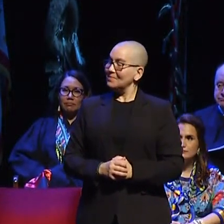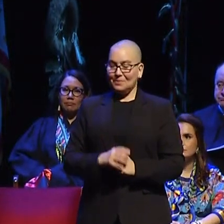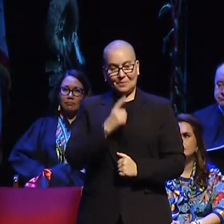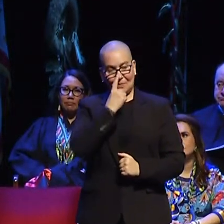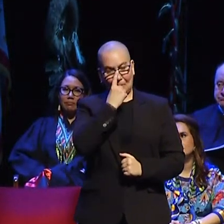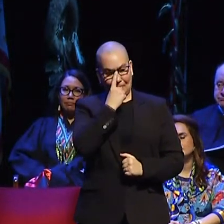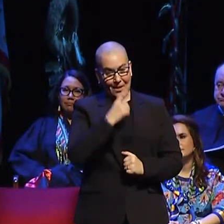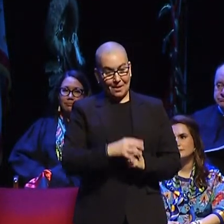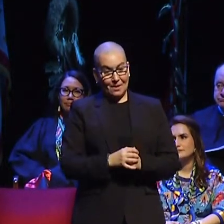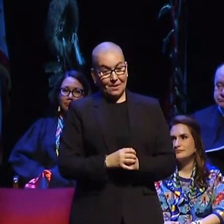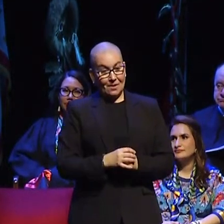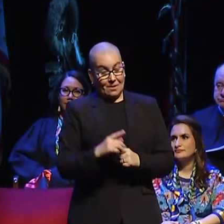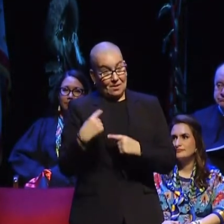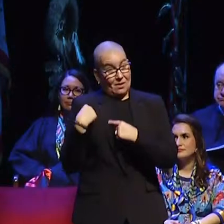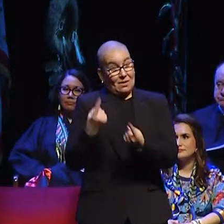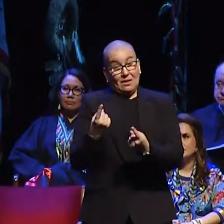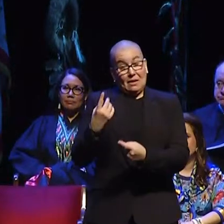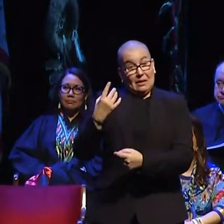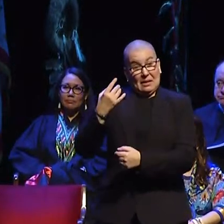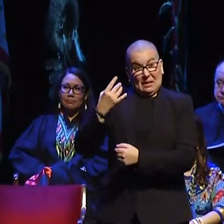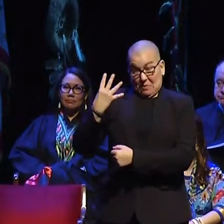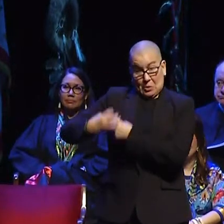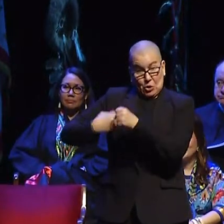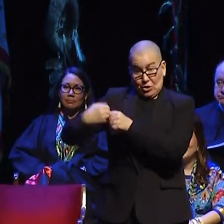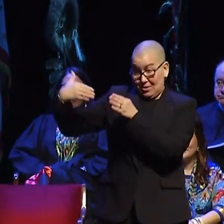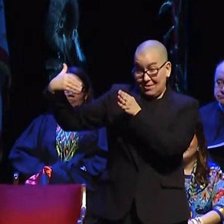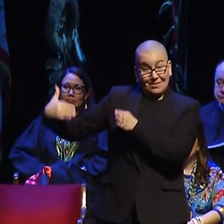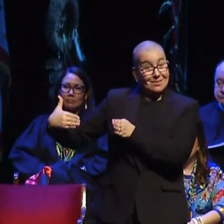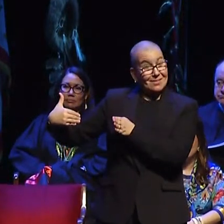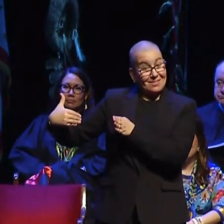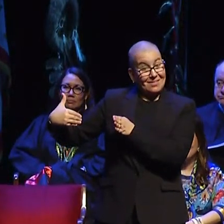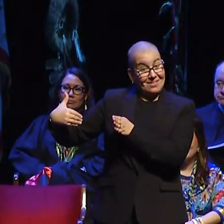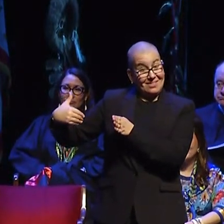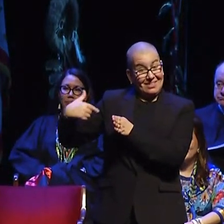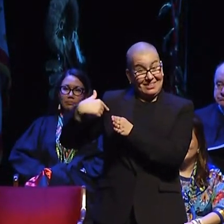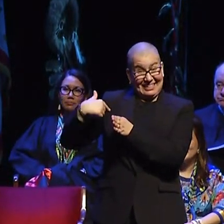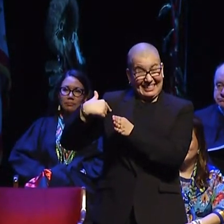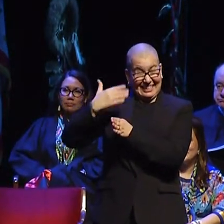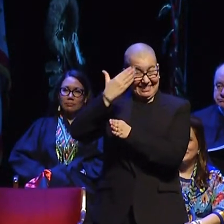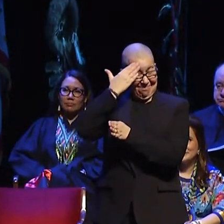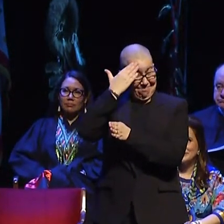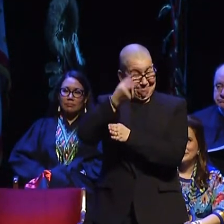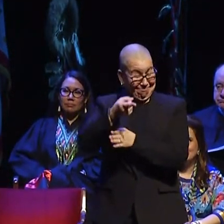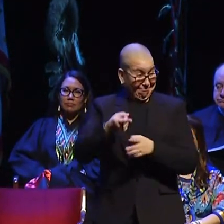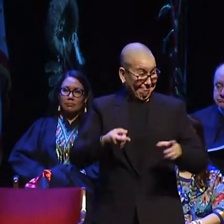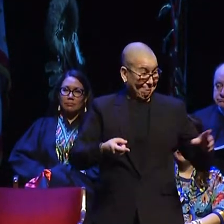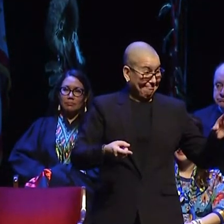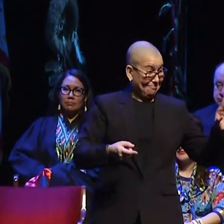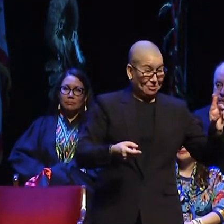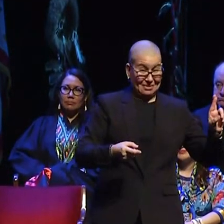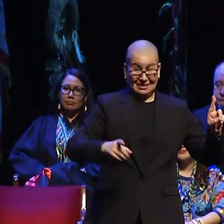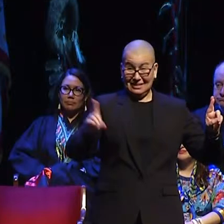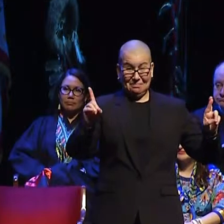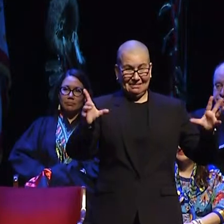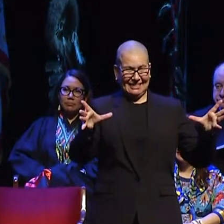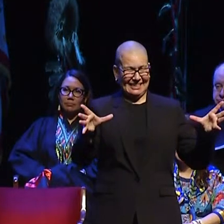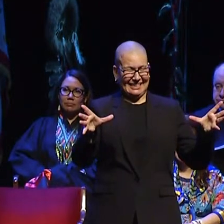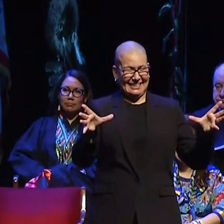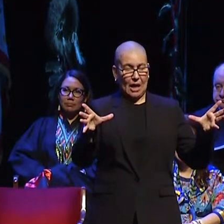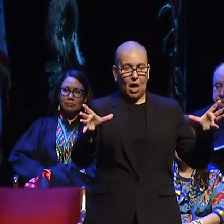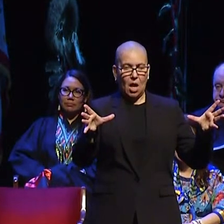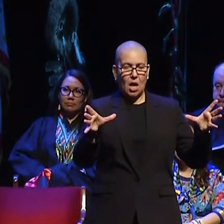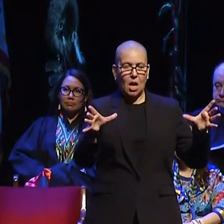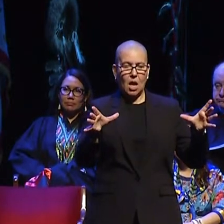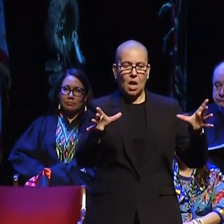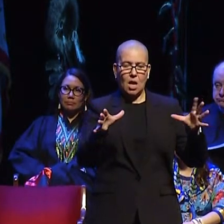Over the past 4 years, in a bipartisan manner, we've made significant investments in